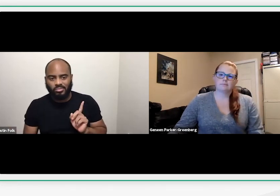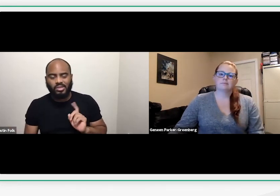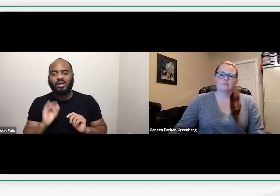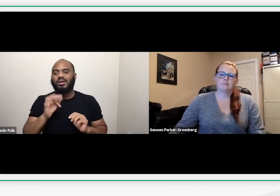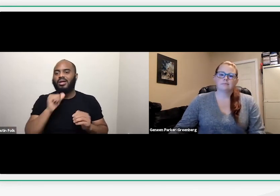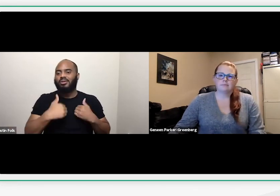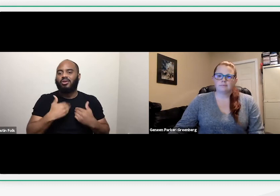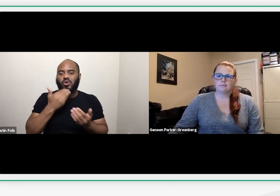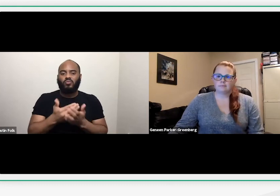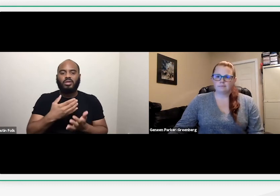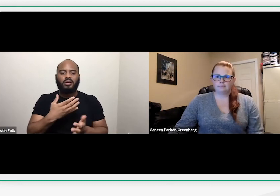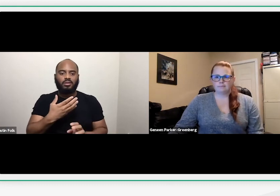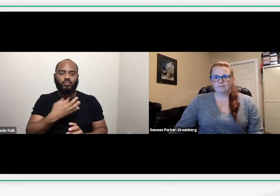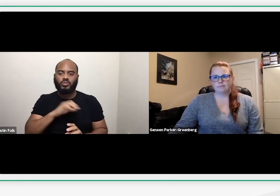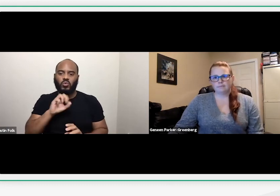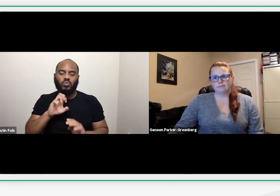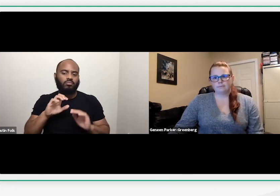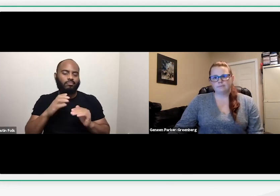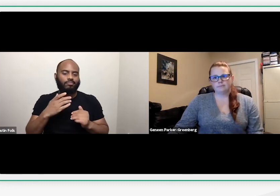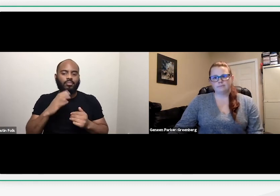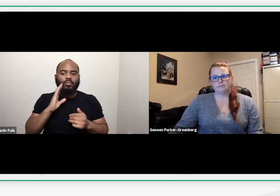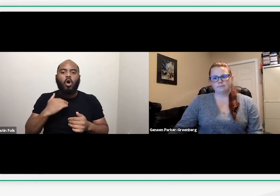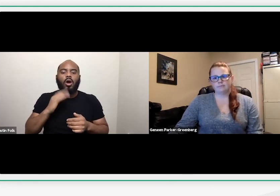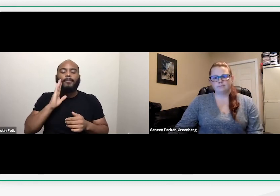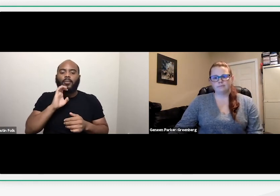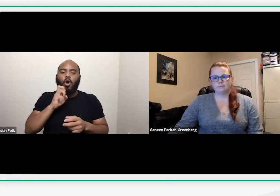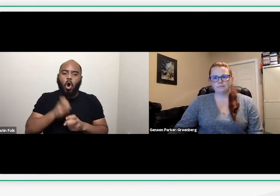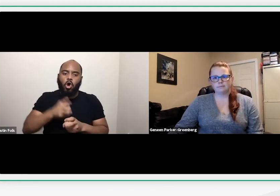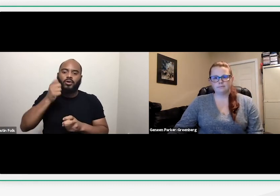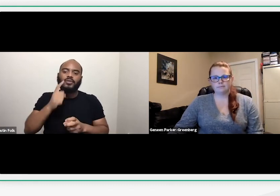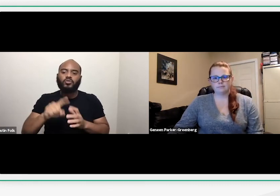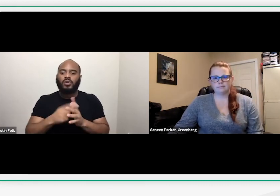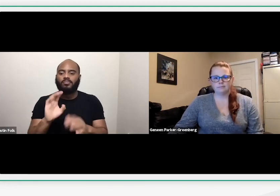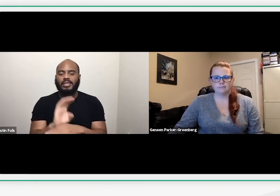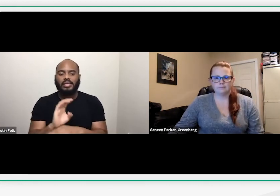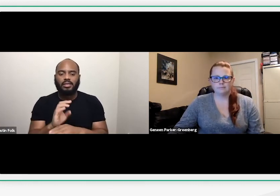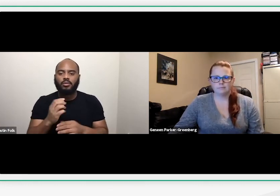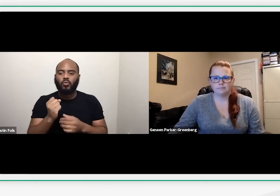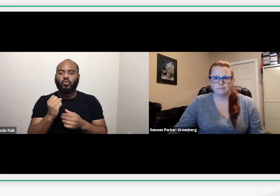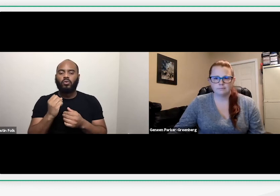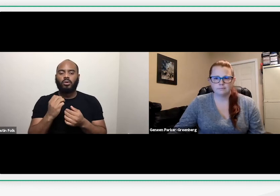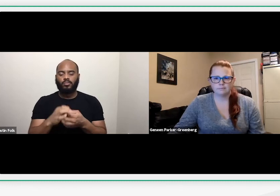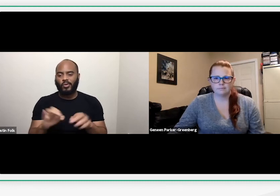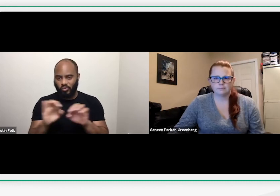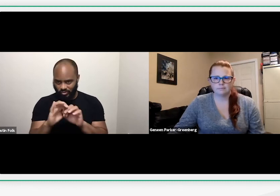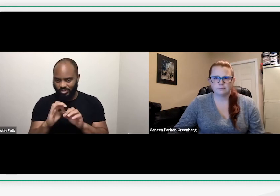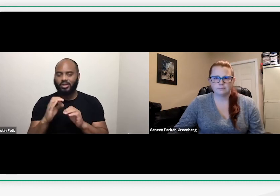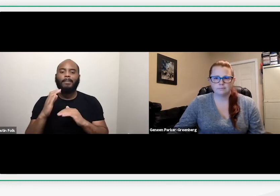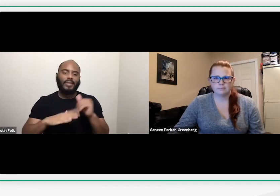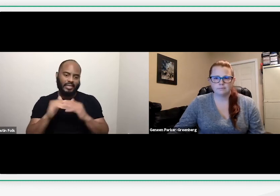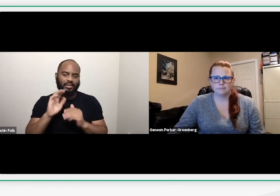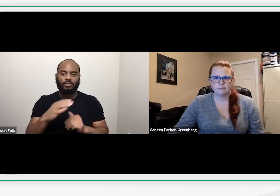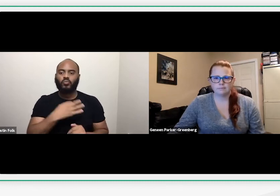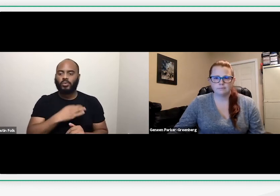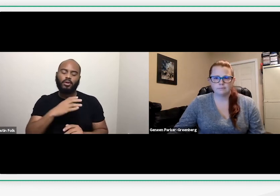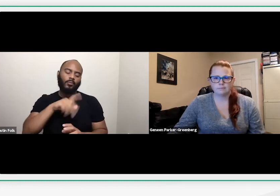start with. And if you want to start a business and try to get a business loan, you need to have a good personal credit score. Without that good personal credit